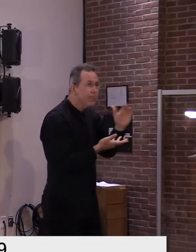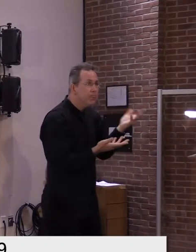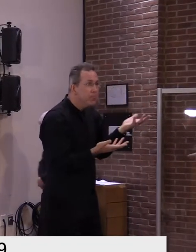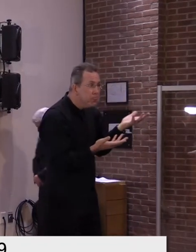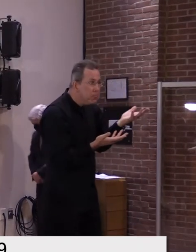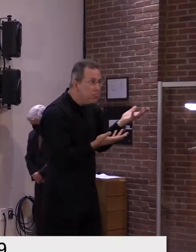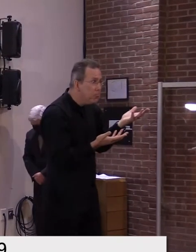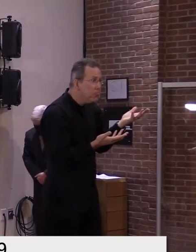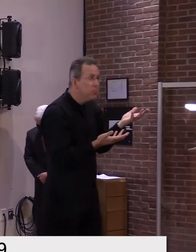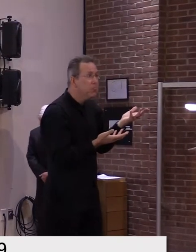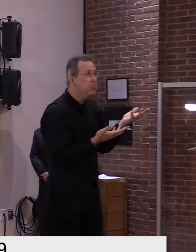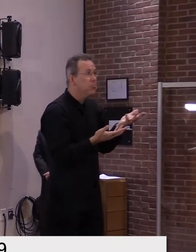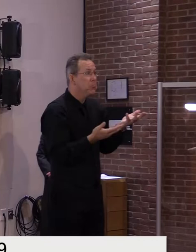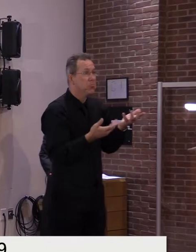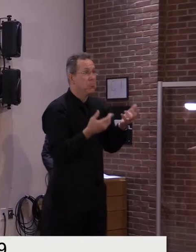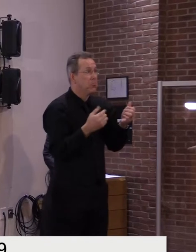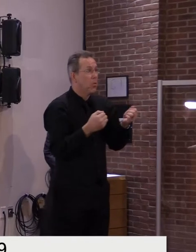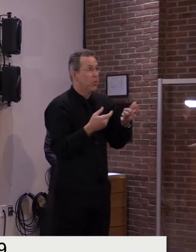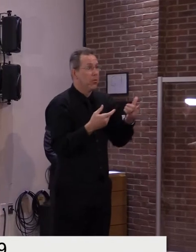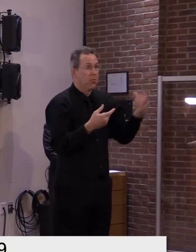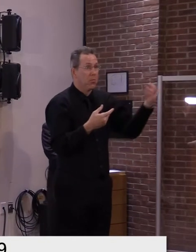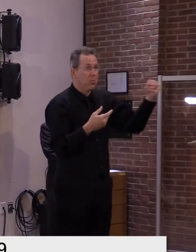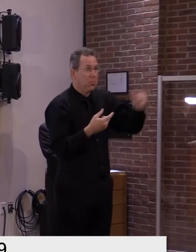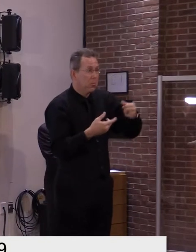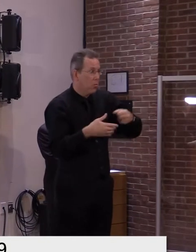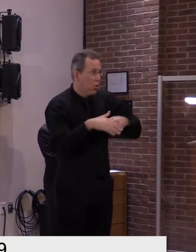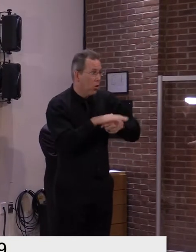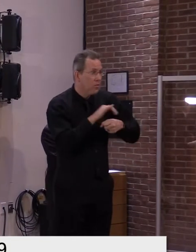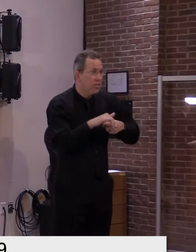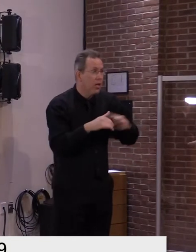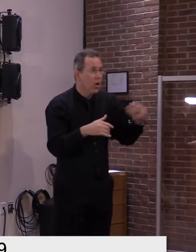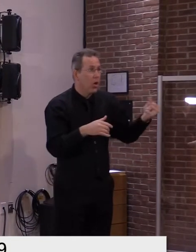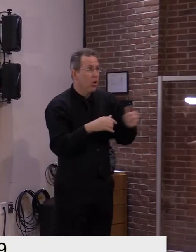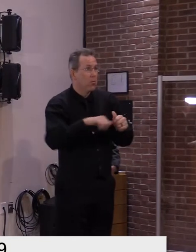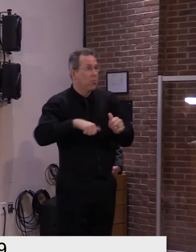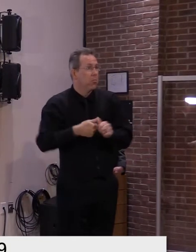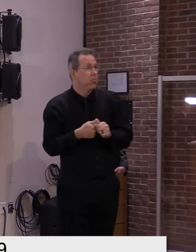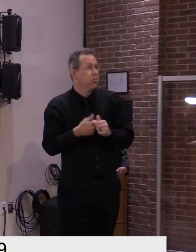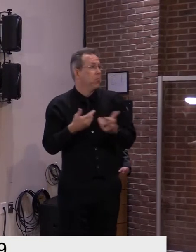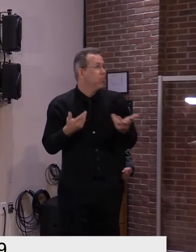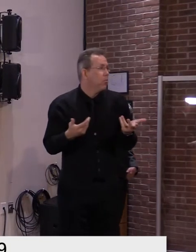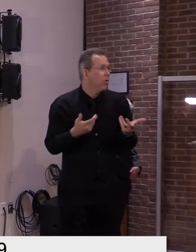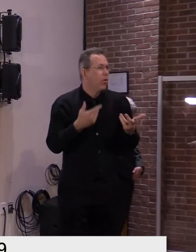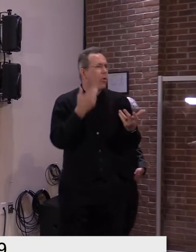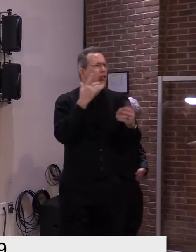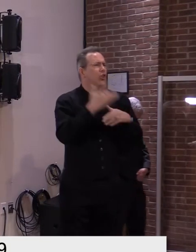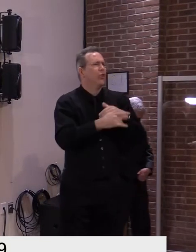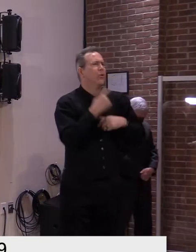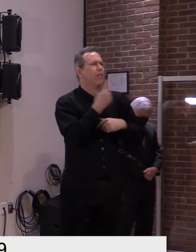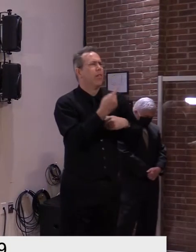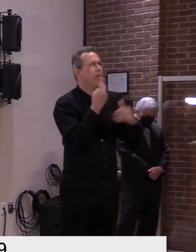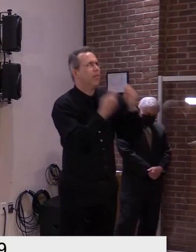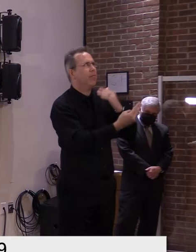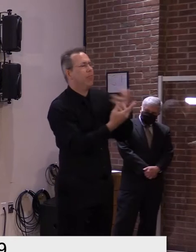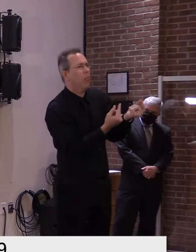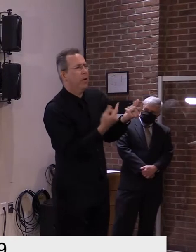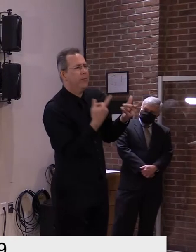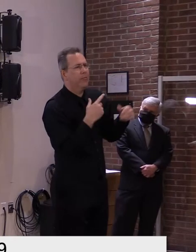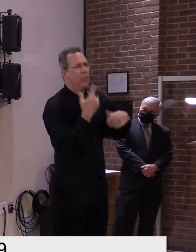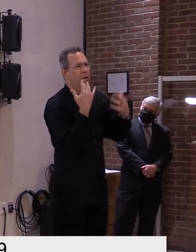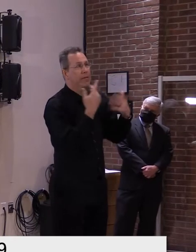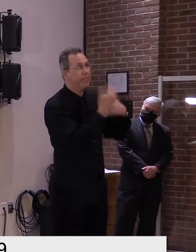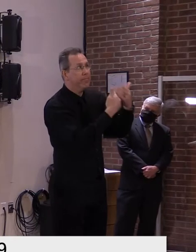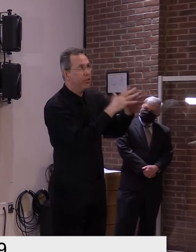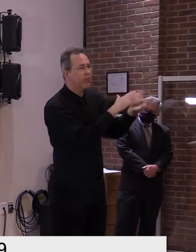may be able to get reimbursed for that. Just don't know at this point. It's all too new, but we want to make sure that we're passing on this